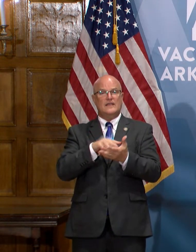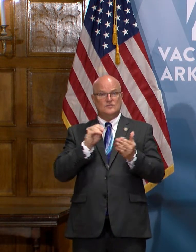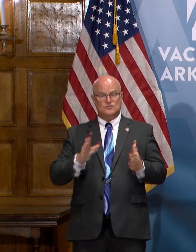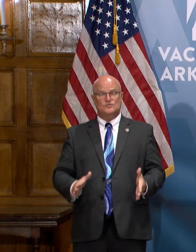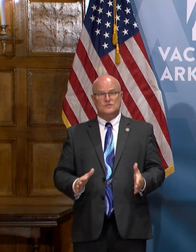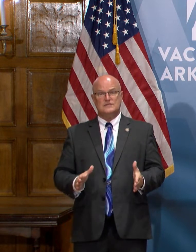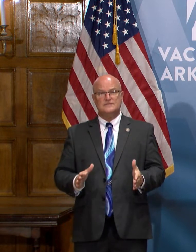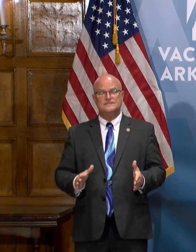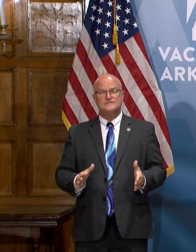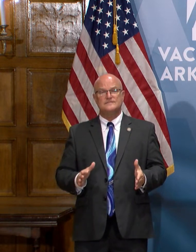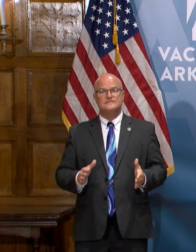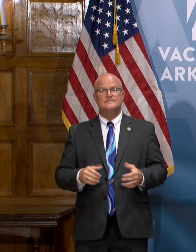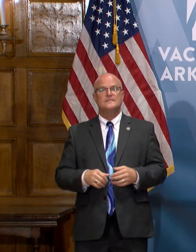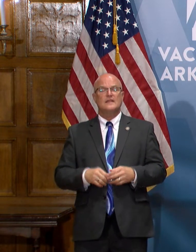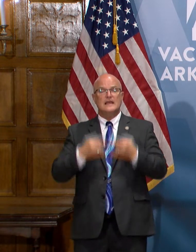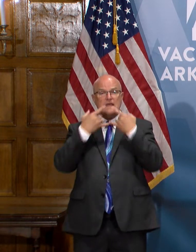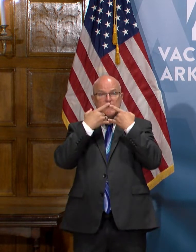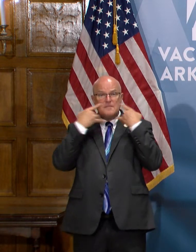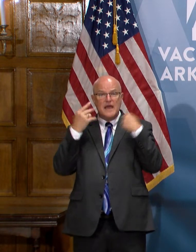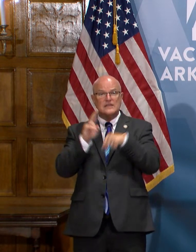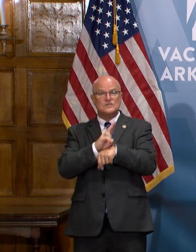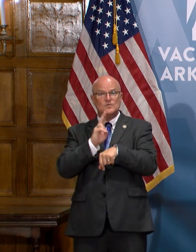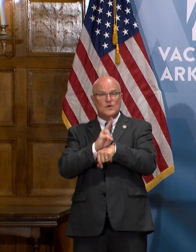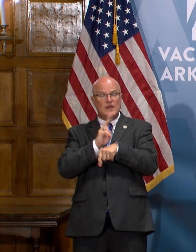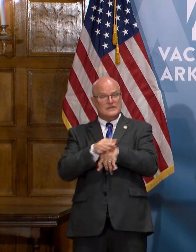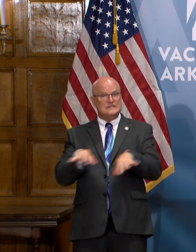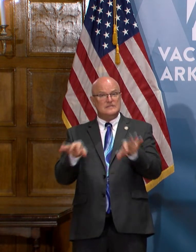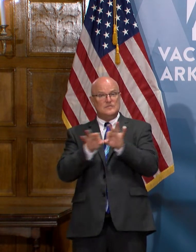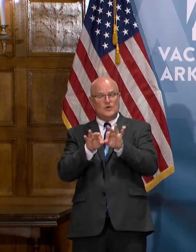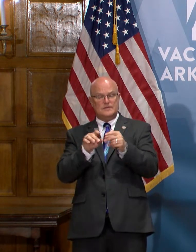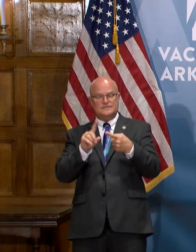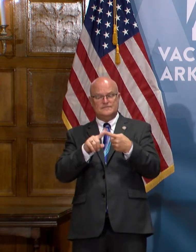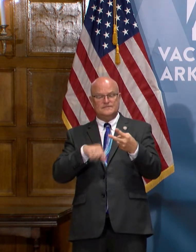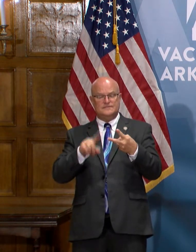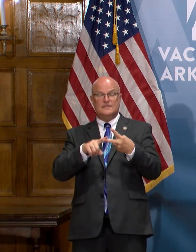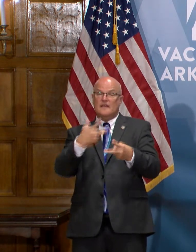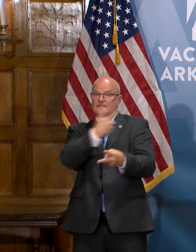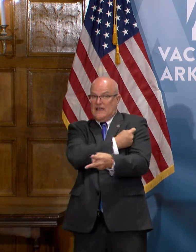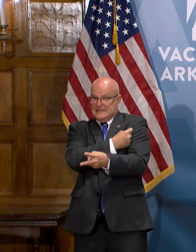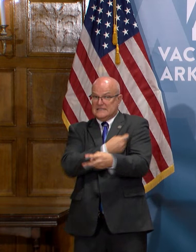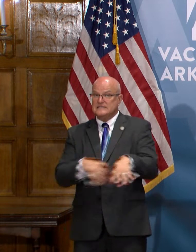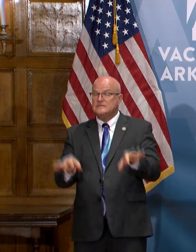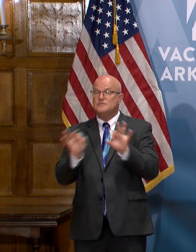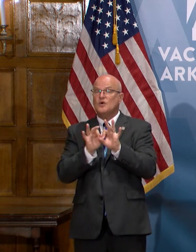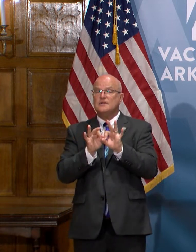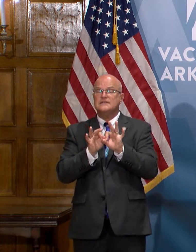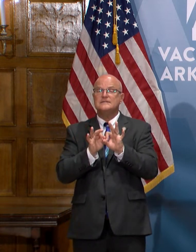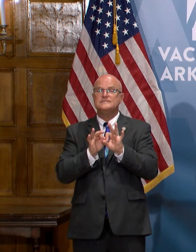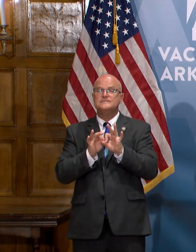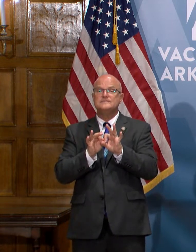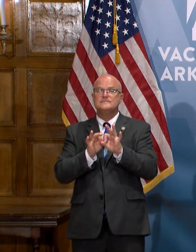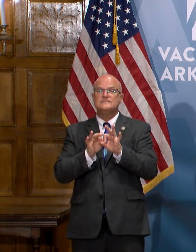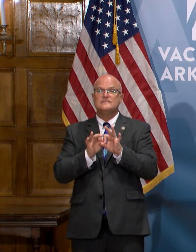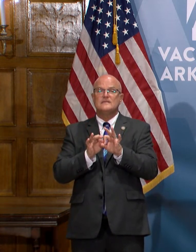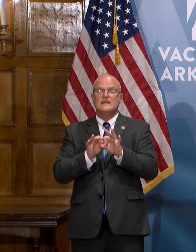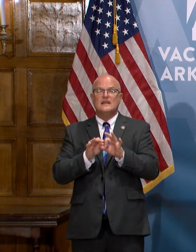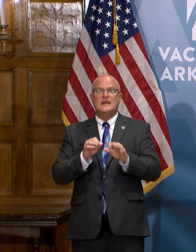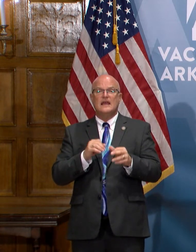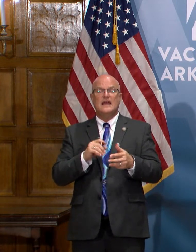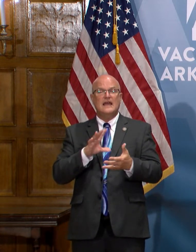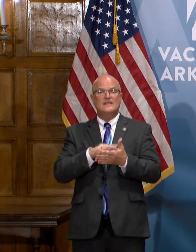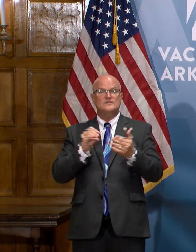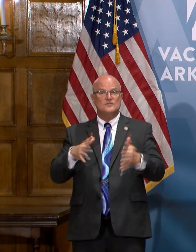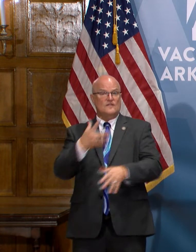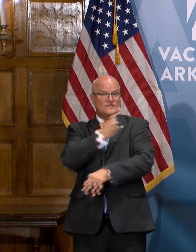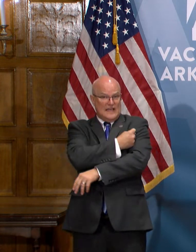students. Mask wearing is one of them. Vaccination rates is another one. And if the